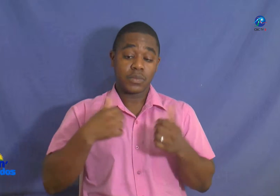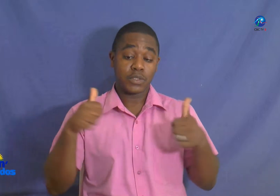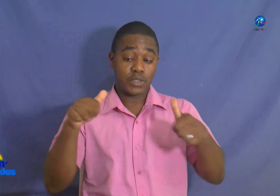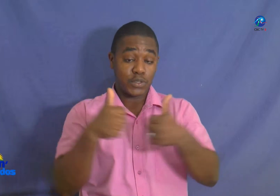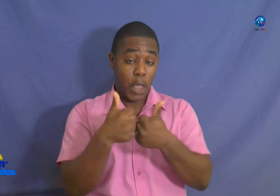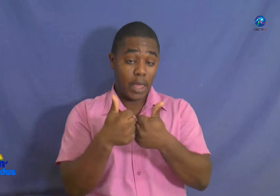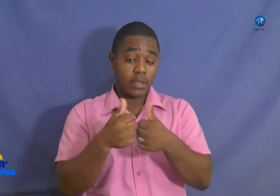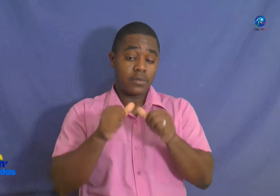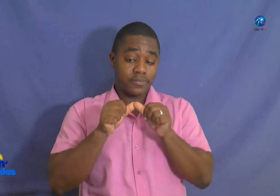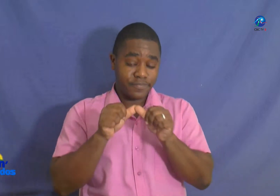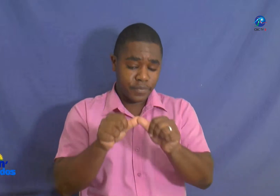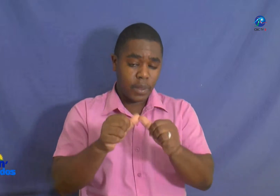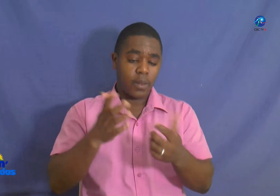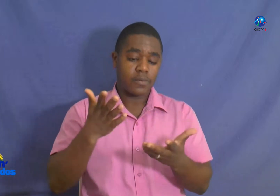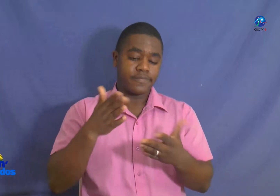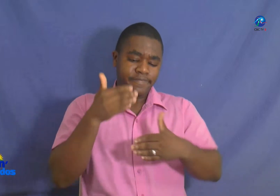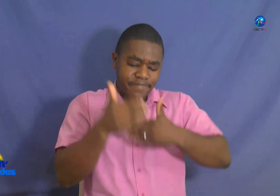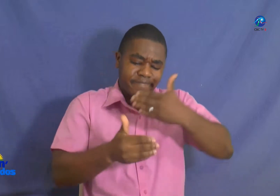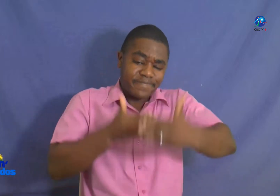Okay, let me continue.